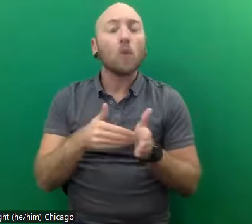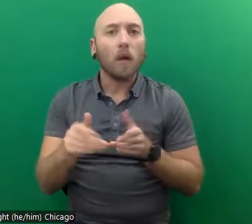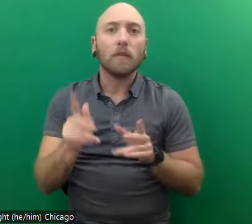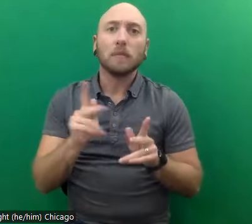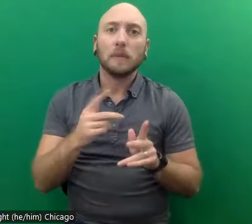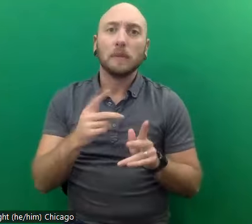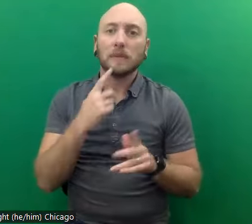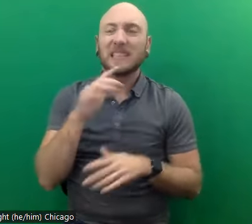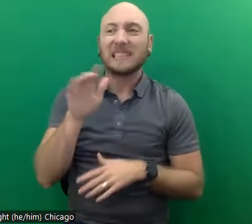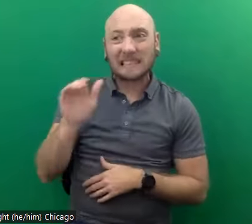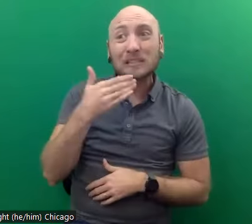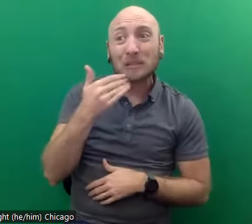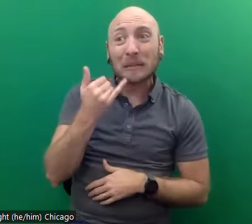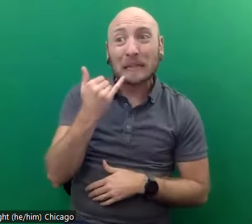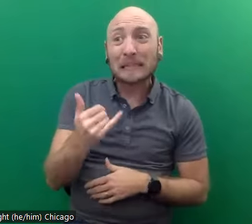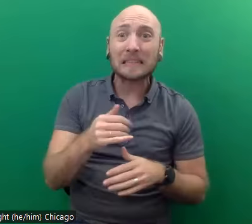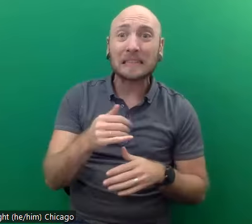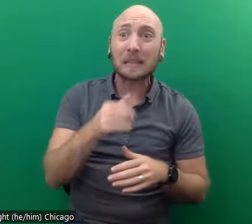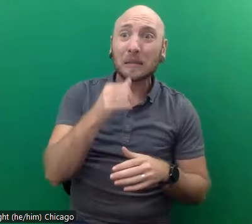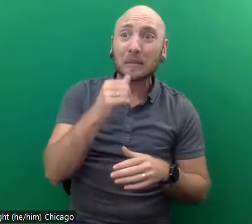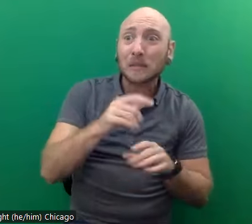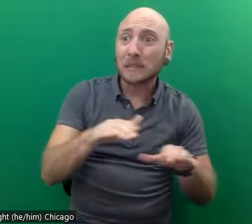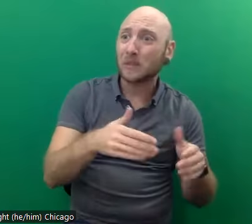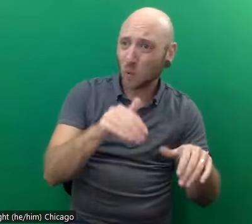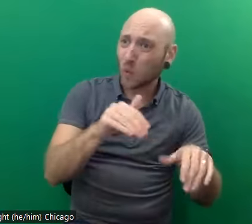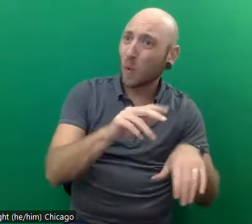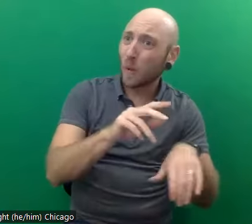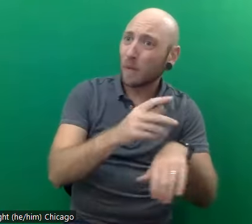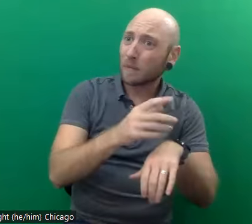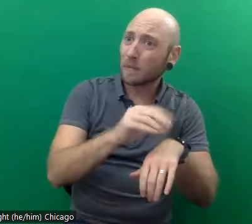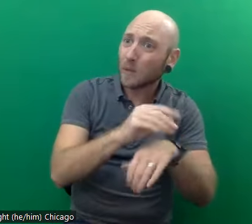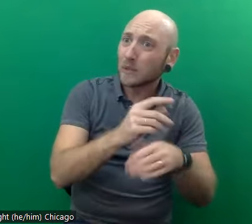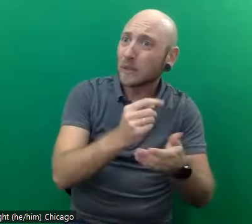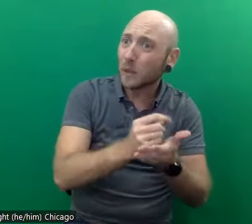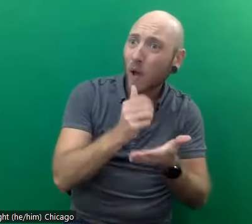him to therapy. It was like, he'll be fine, he'll be fine, he'll be fine.